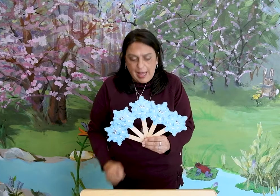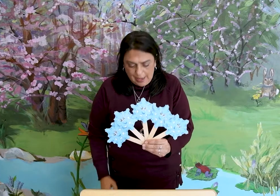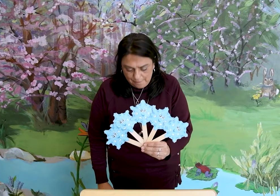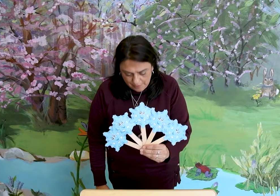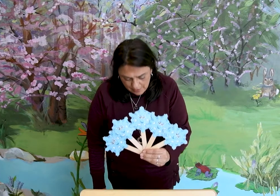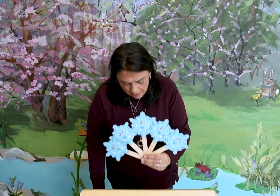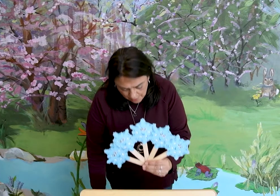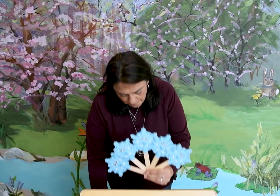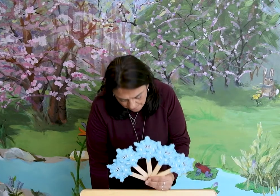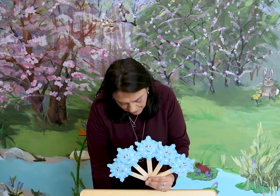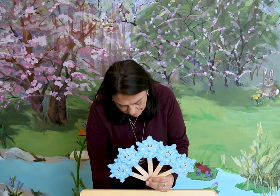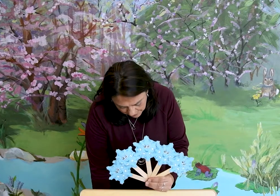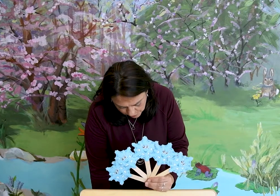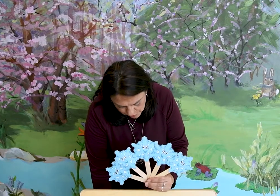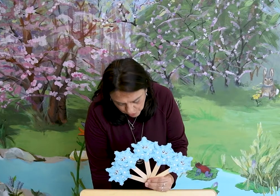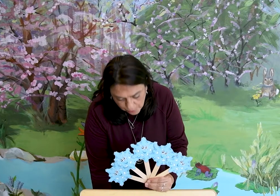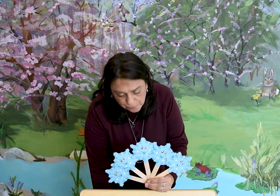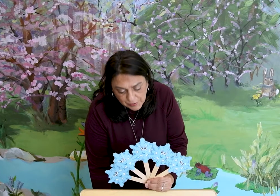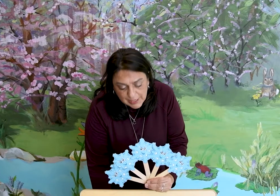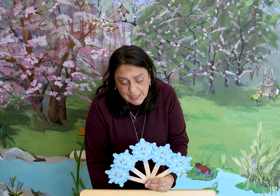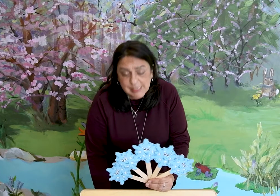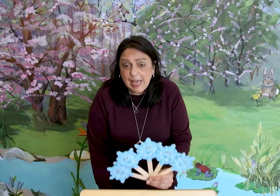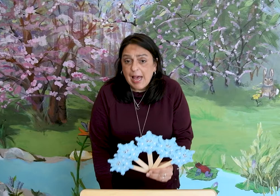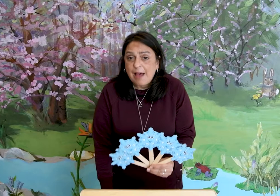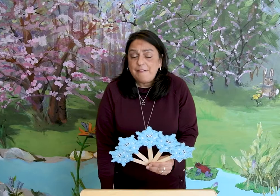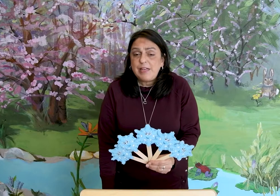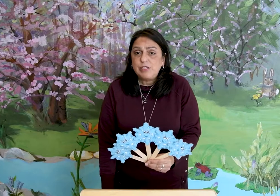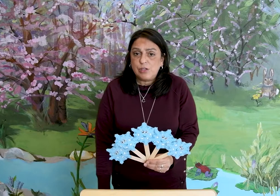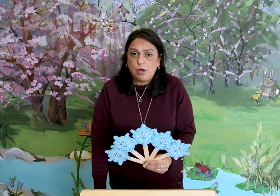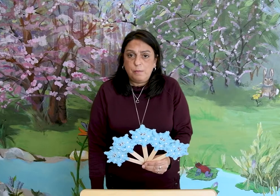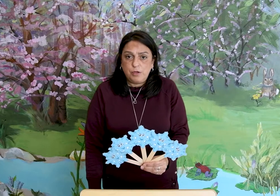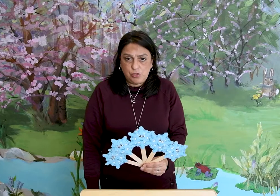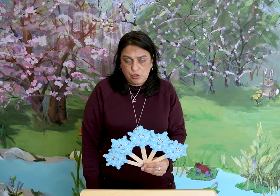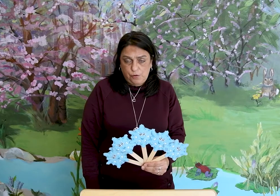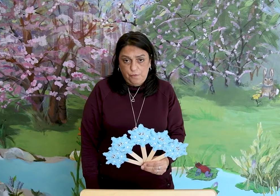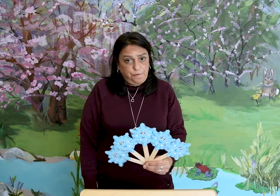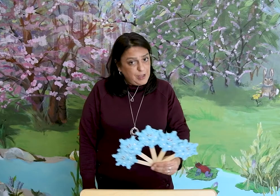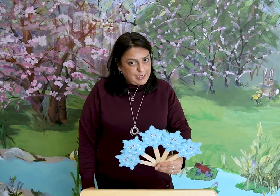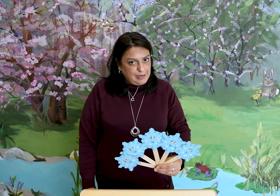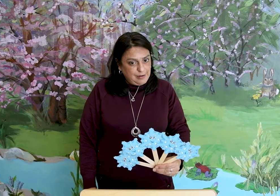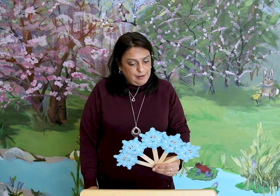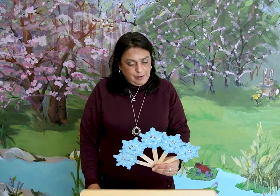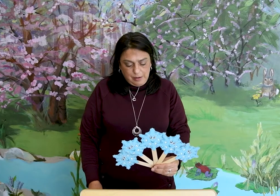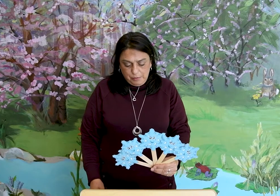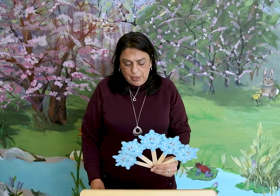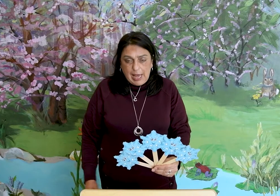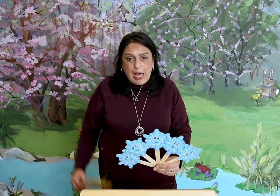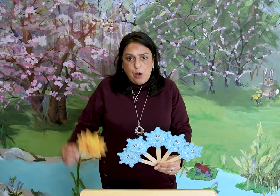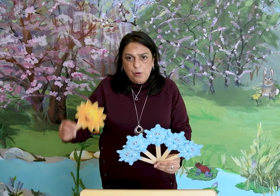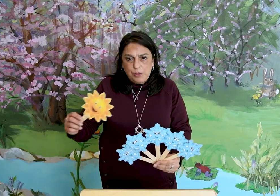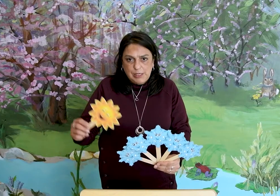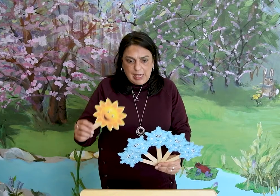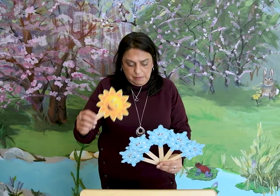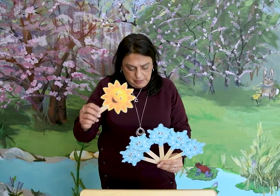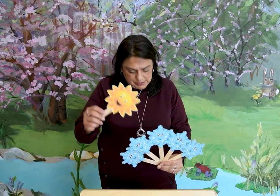1, 2, 3, 4, 5. Five little snowflakes having so much fun. But out came the